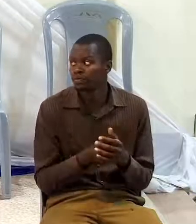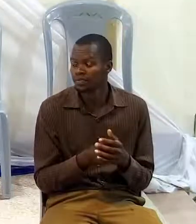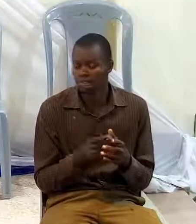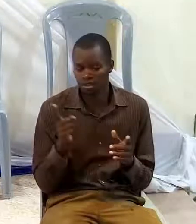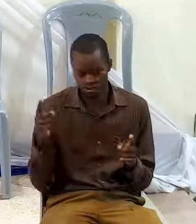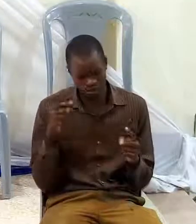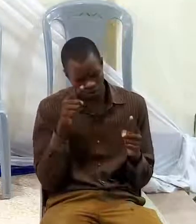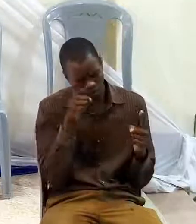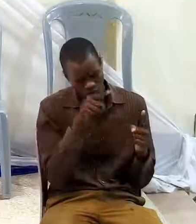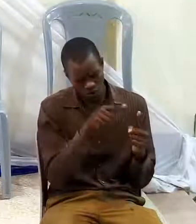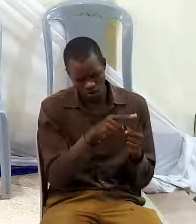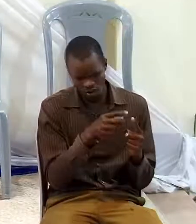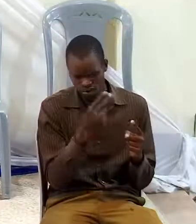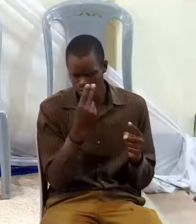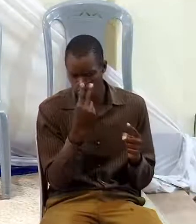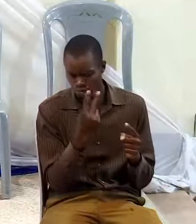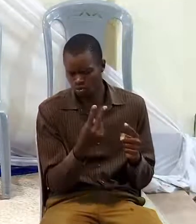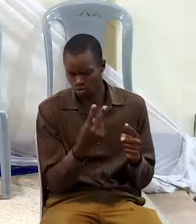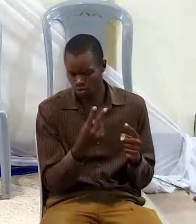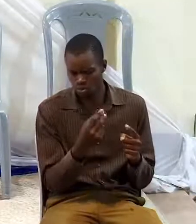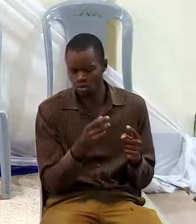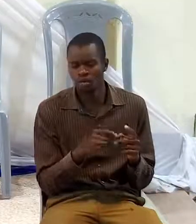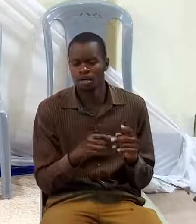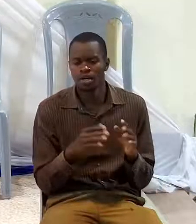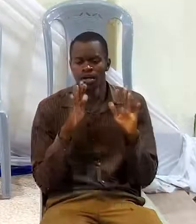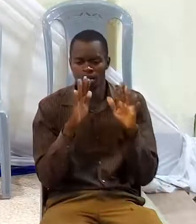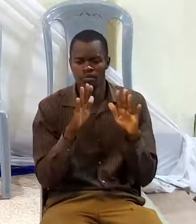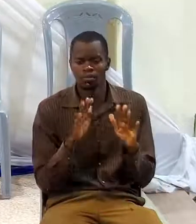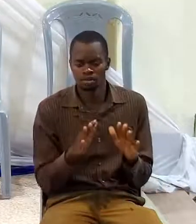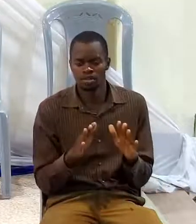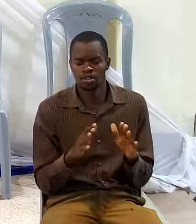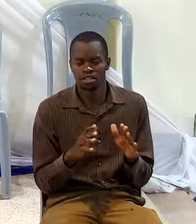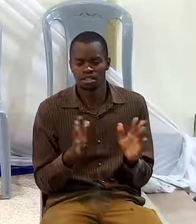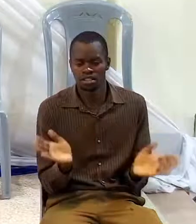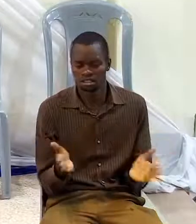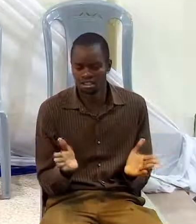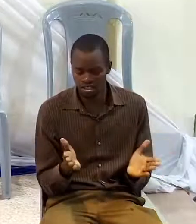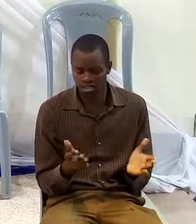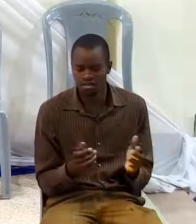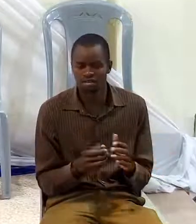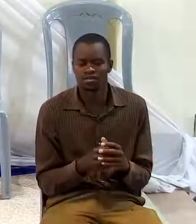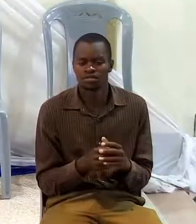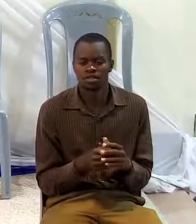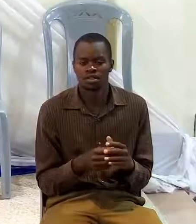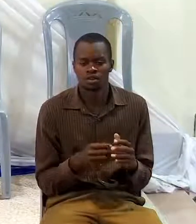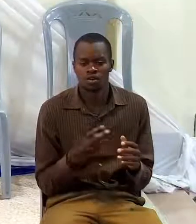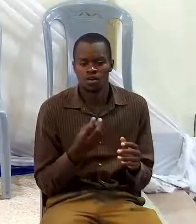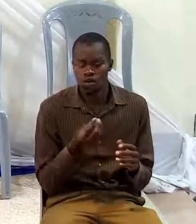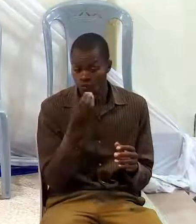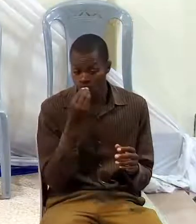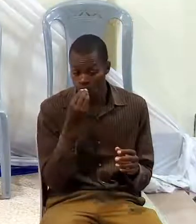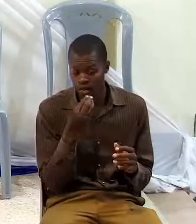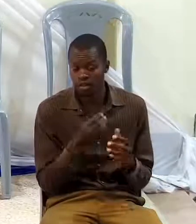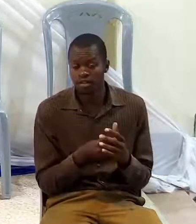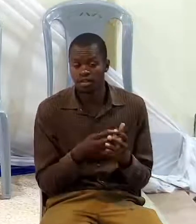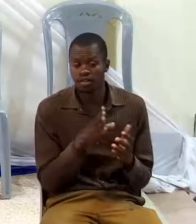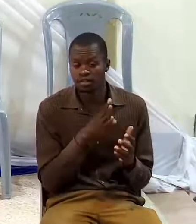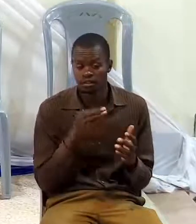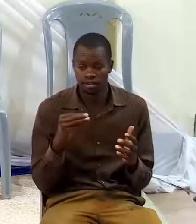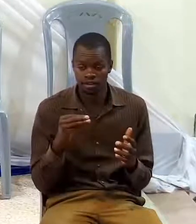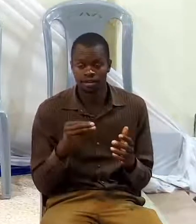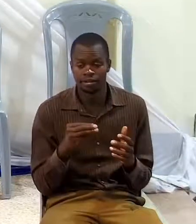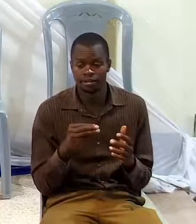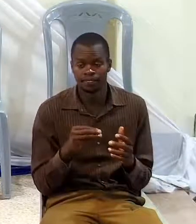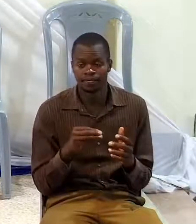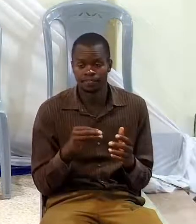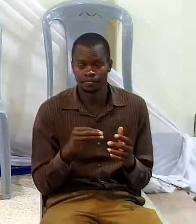influencers of body weight: nutrition and then physical